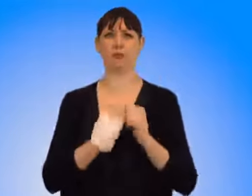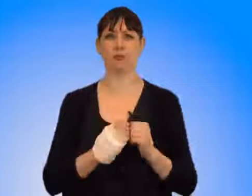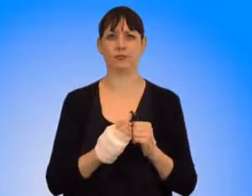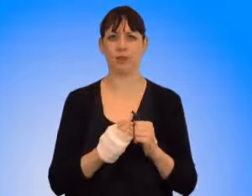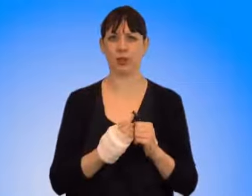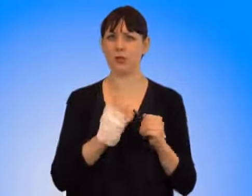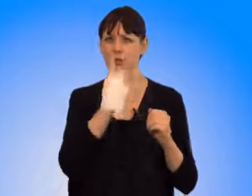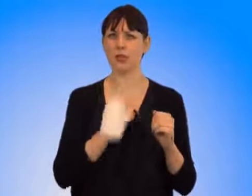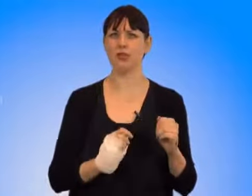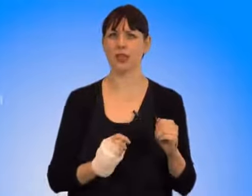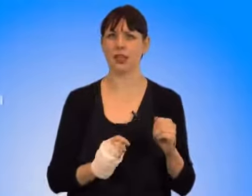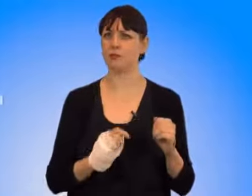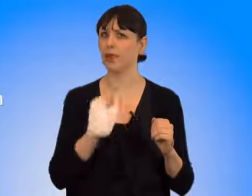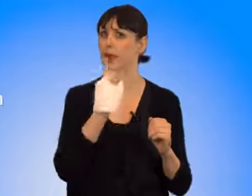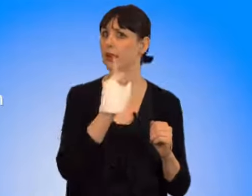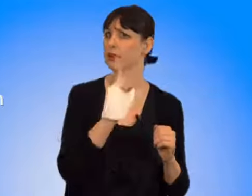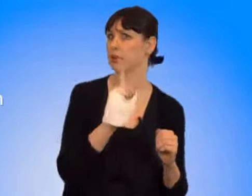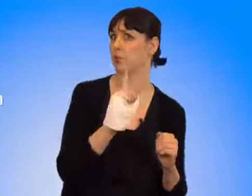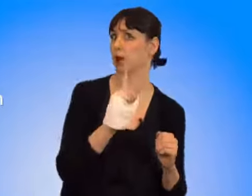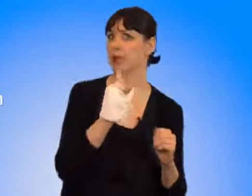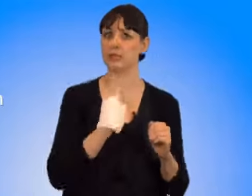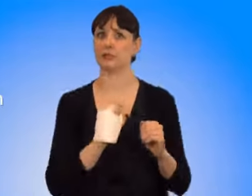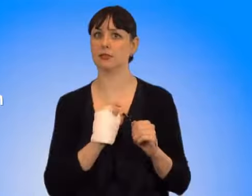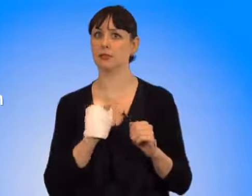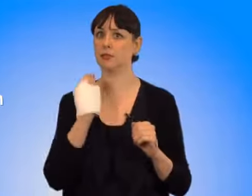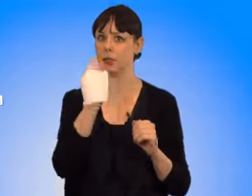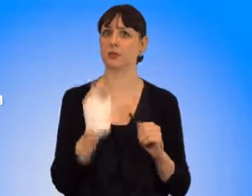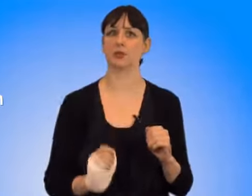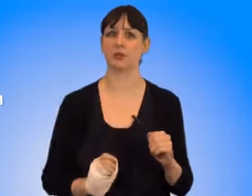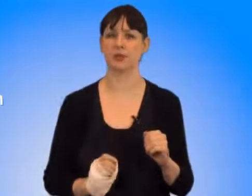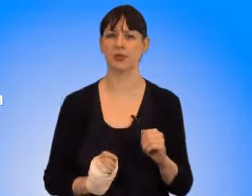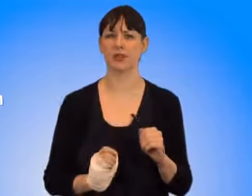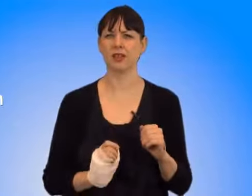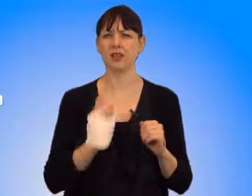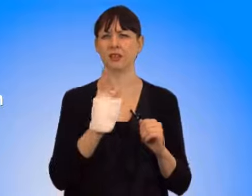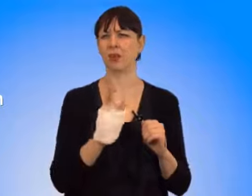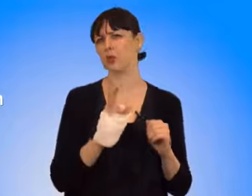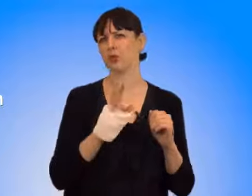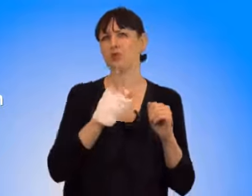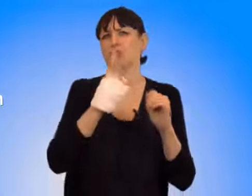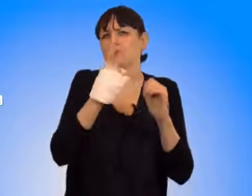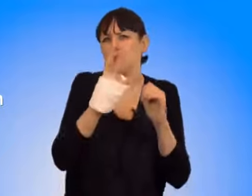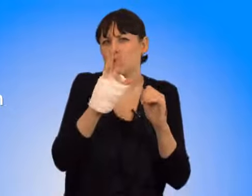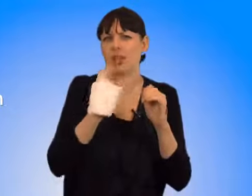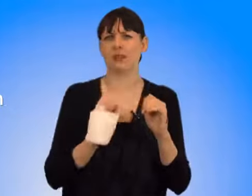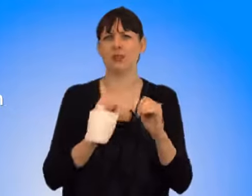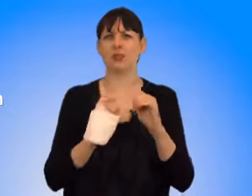painful. You can say, I sprained my foot. The verb to sprain